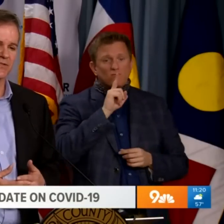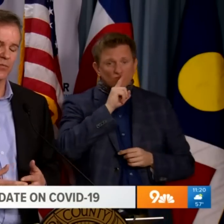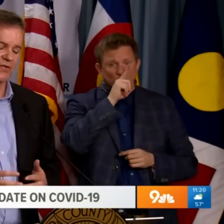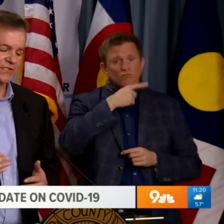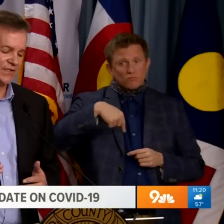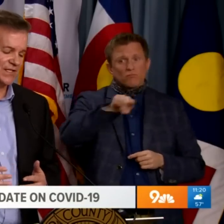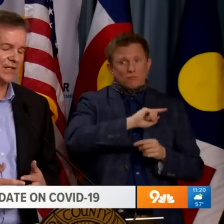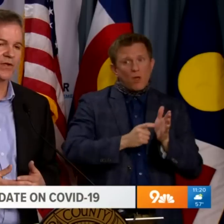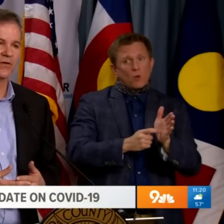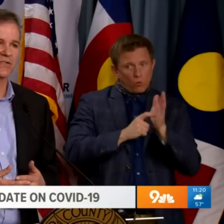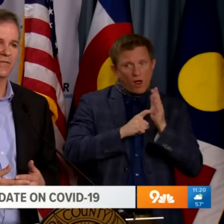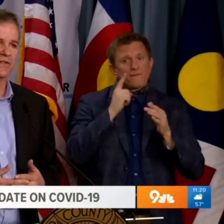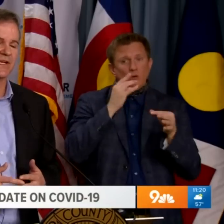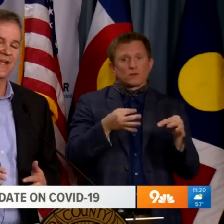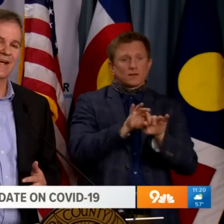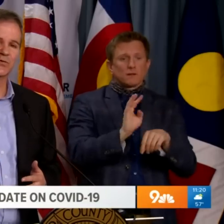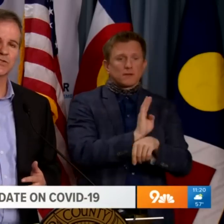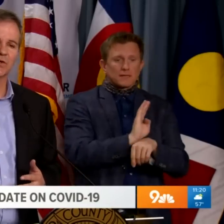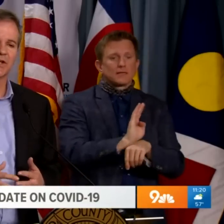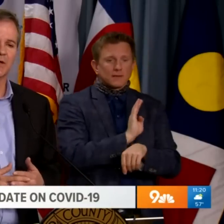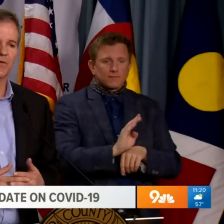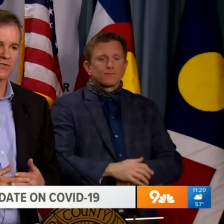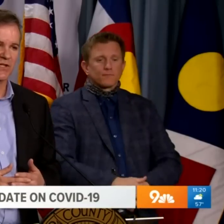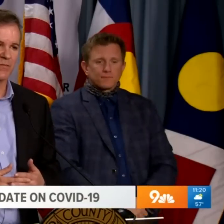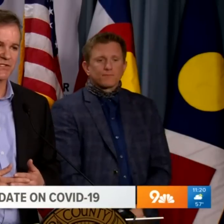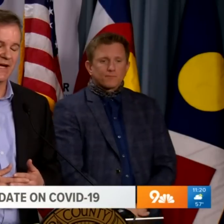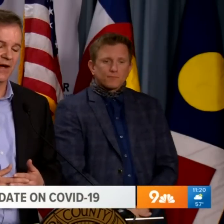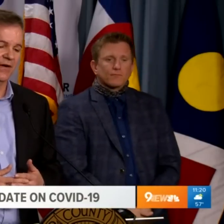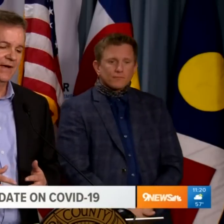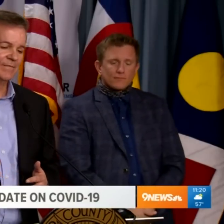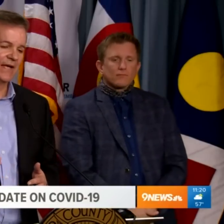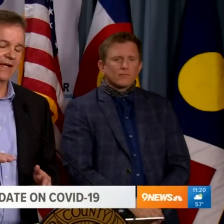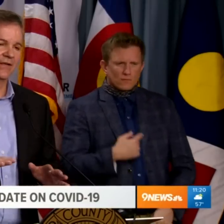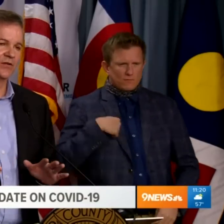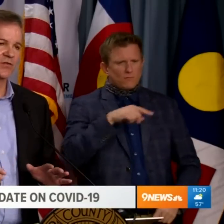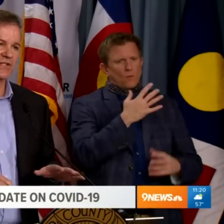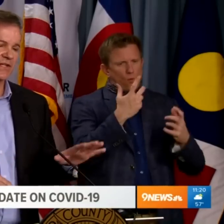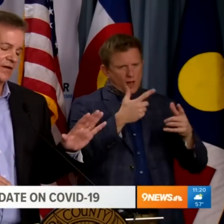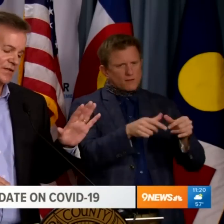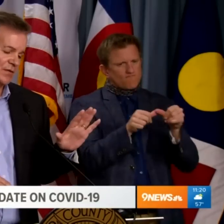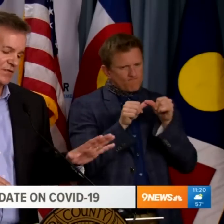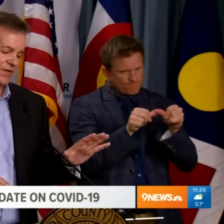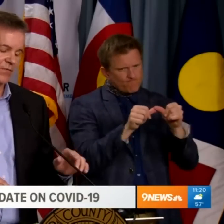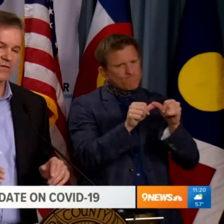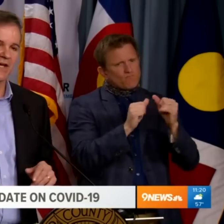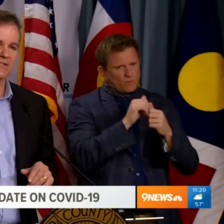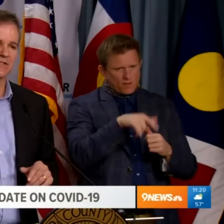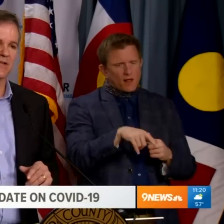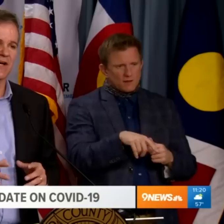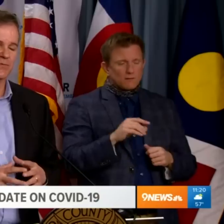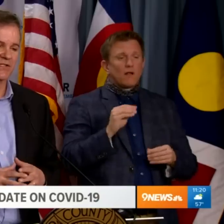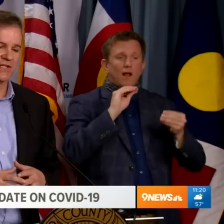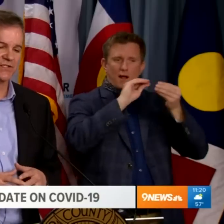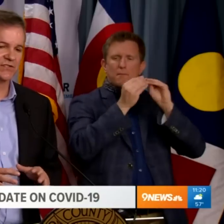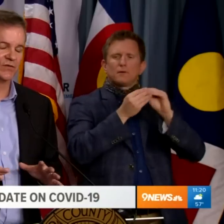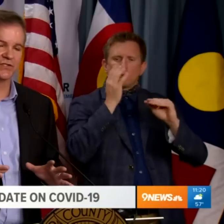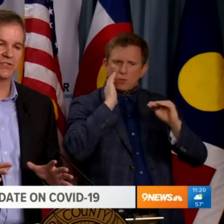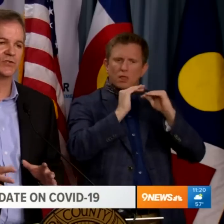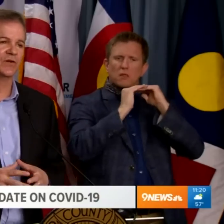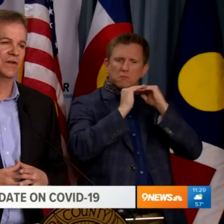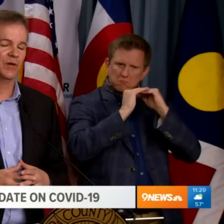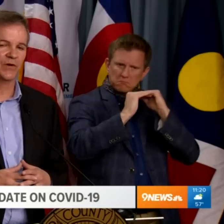a number of people out in public without face masks on, or face coverings, I should say. please continue